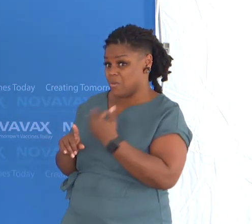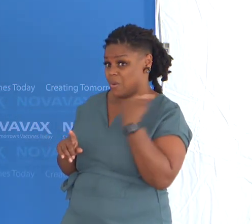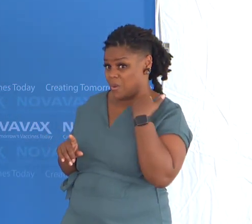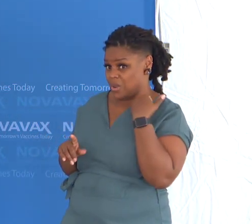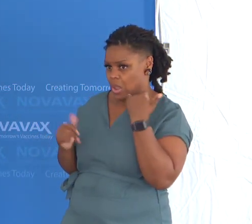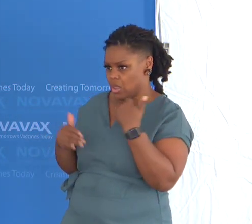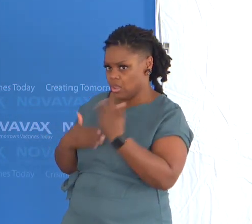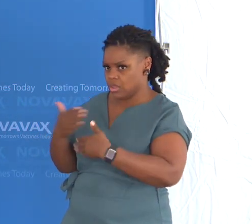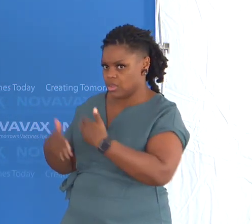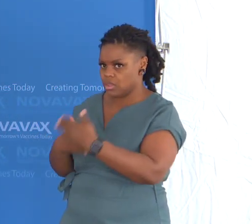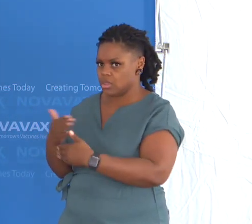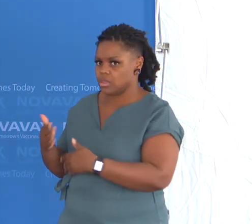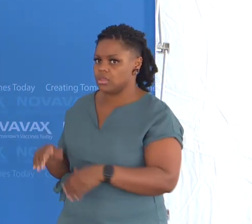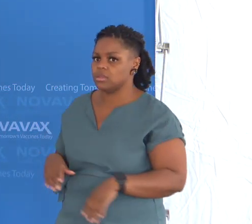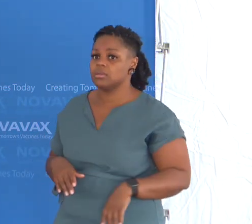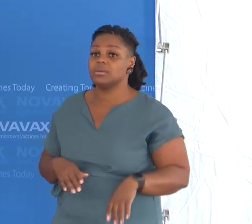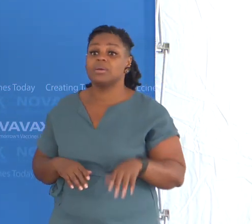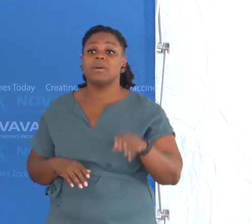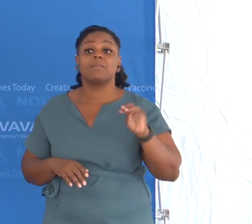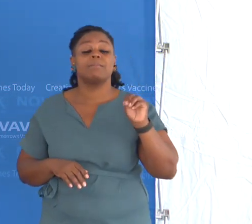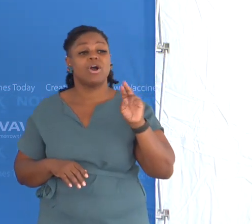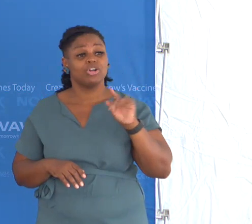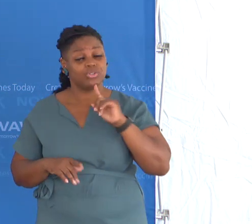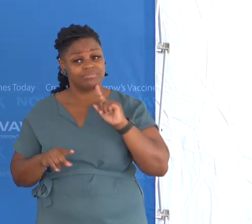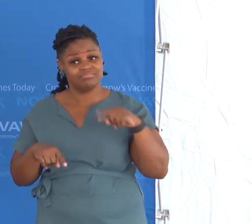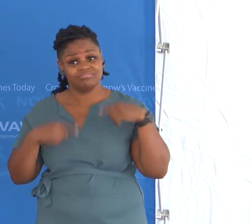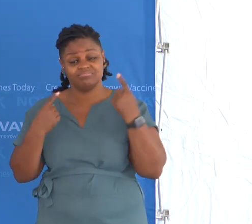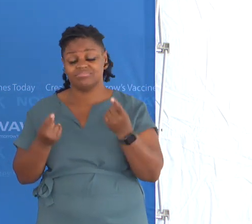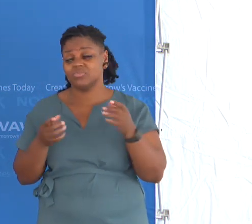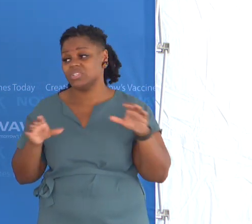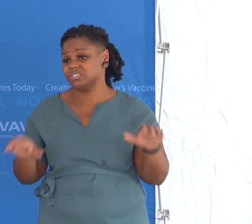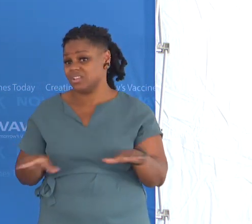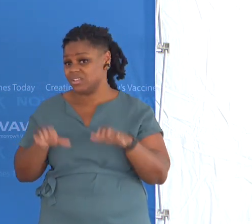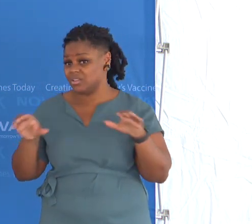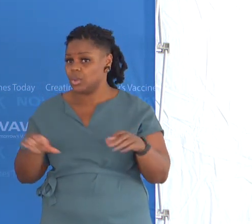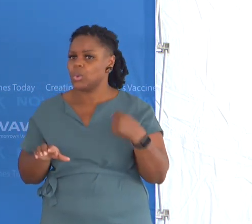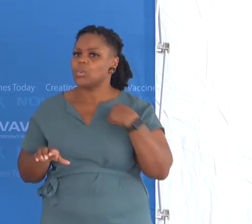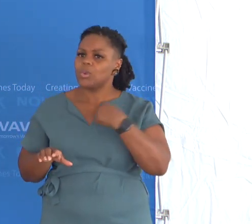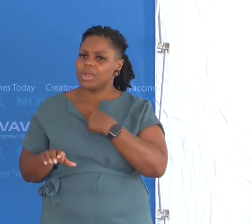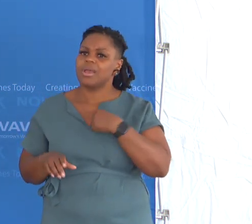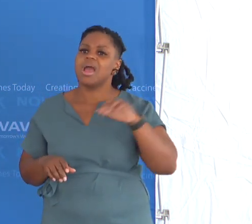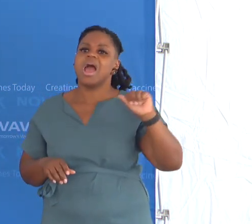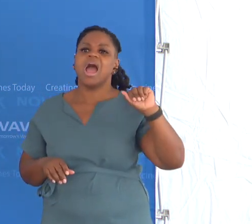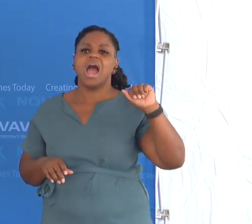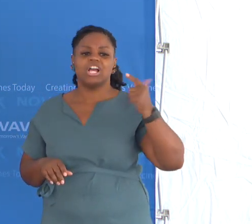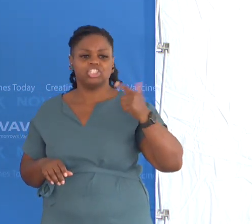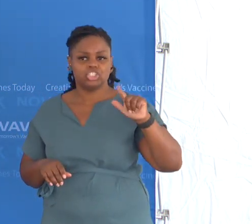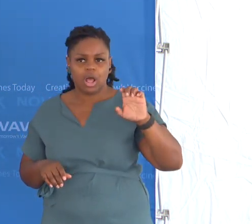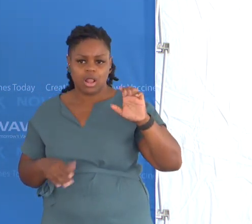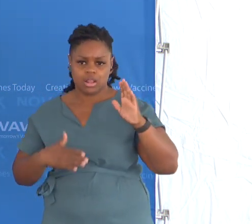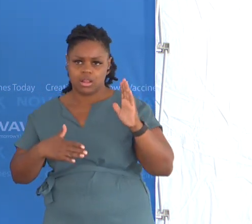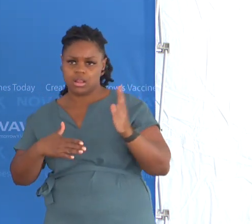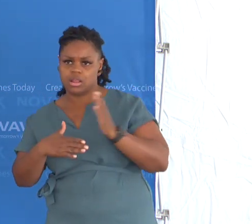Well, it is, and it is in part, but we're agile and facile, I guess.